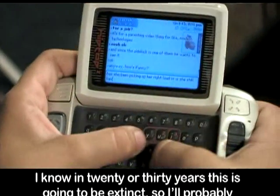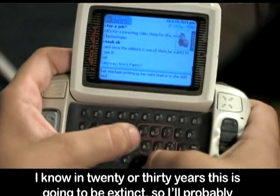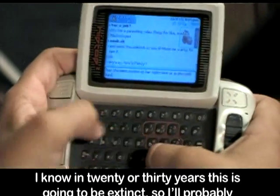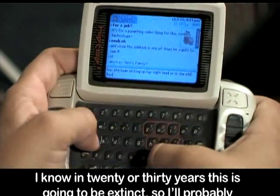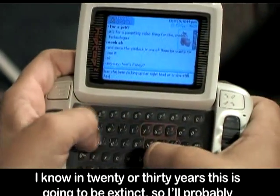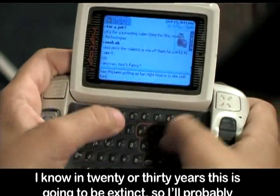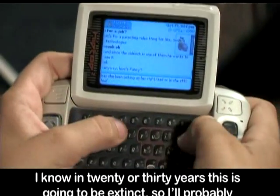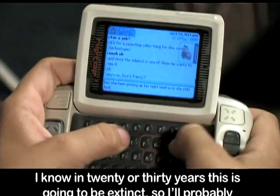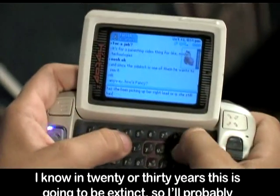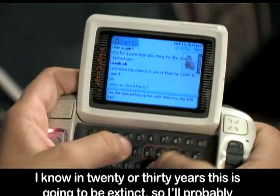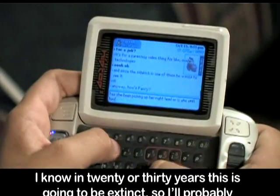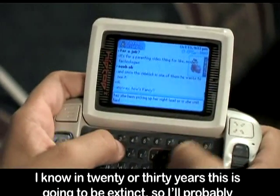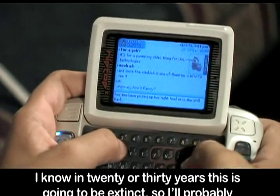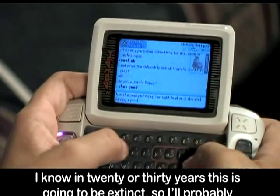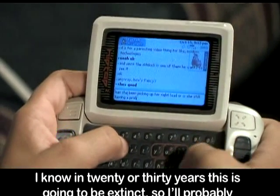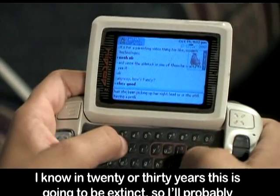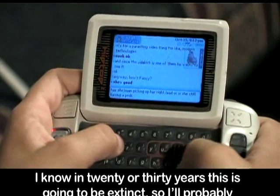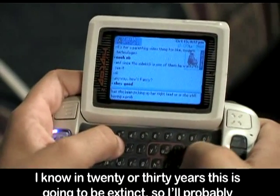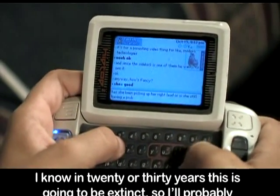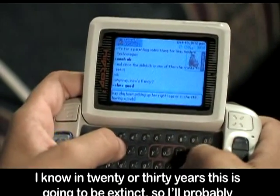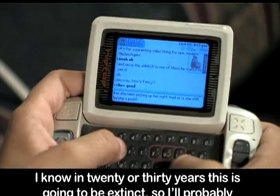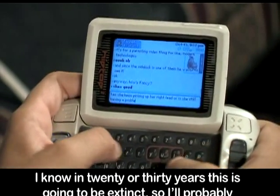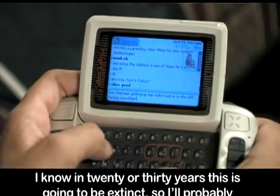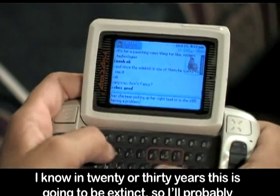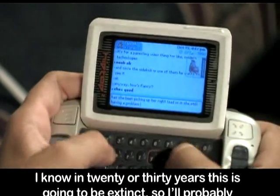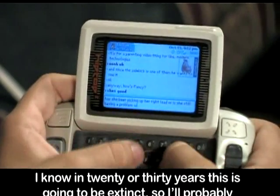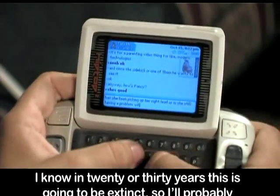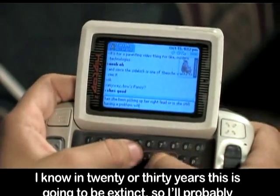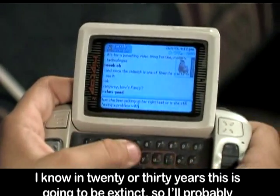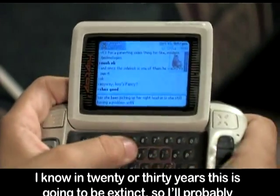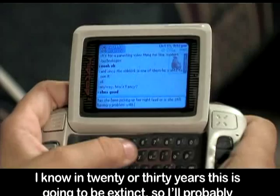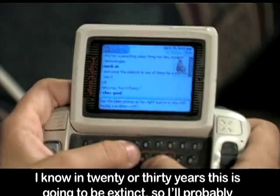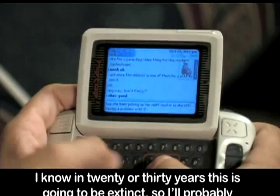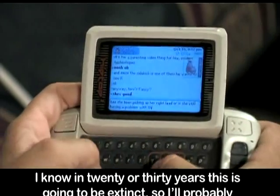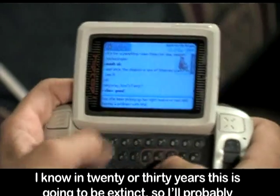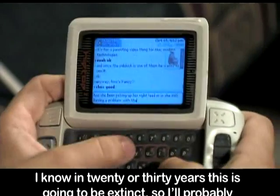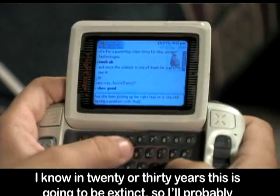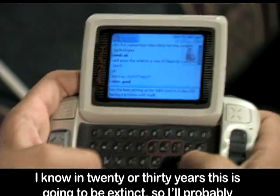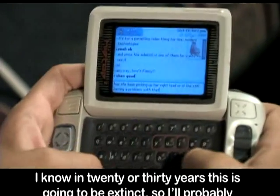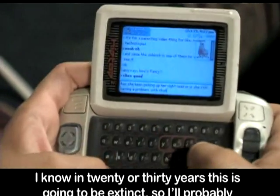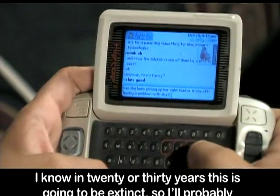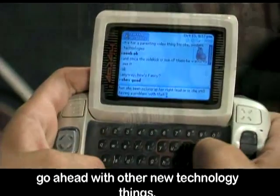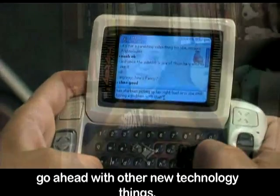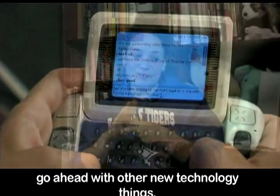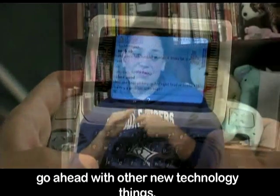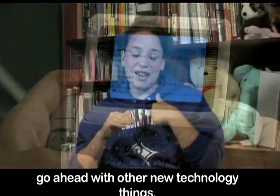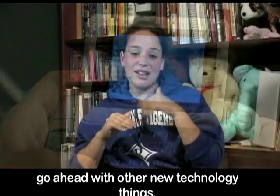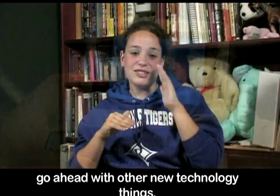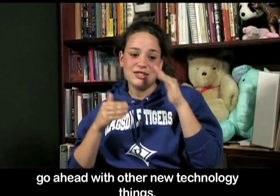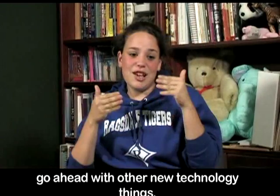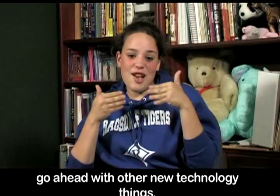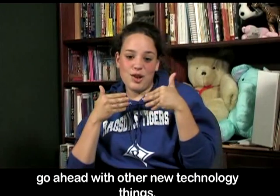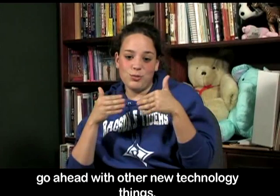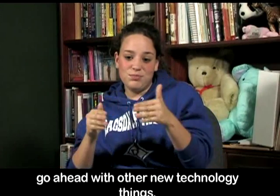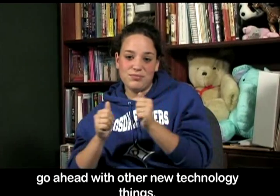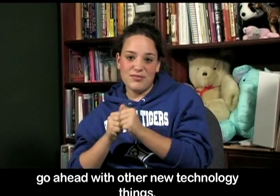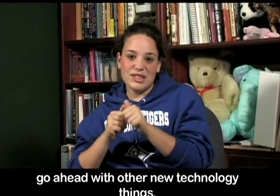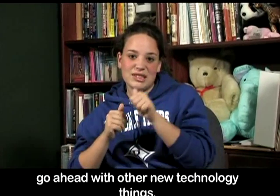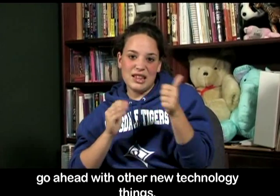I know in 20 or 30 years, this is going to be extinct, so I'll probably go ahead with other new technology things.